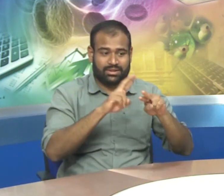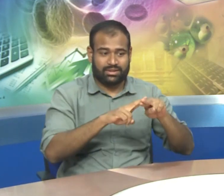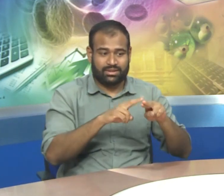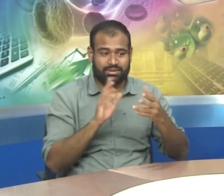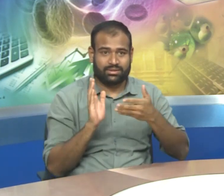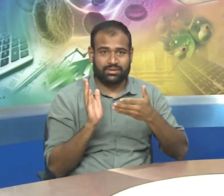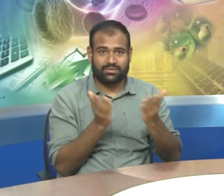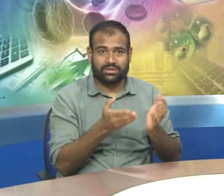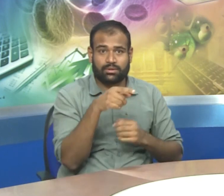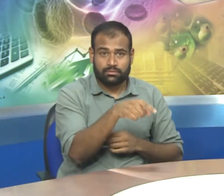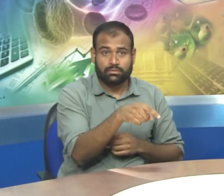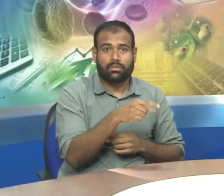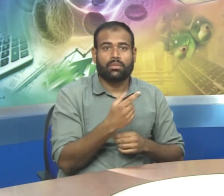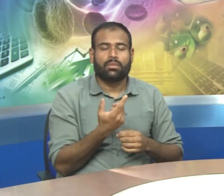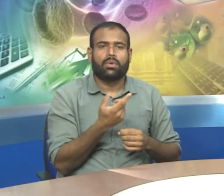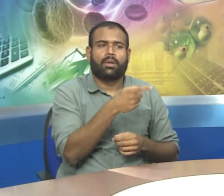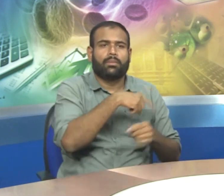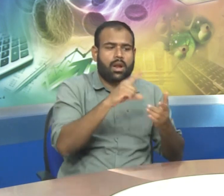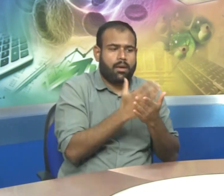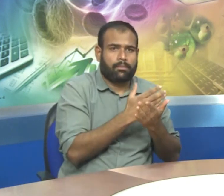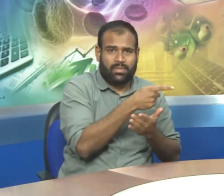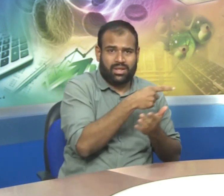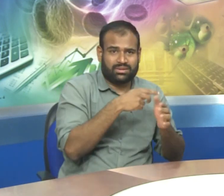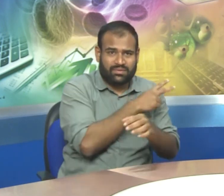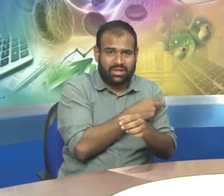Point 6 is passive service.